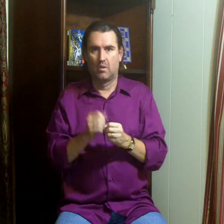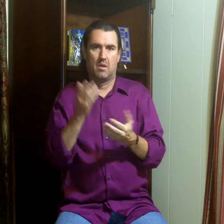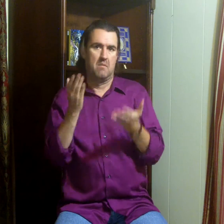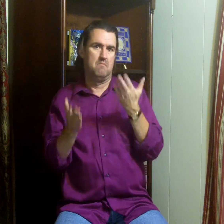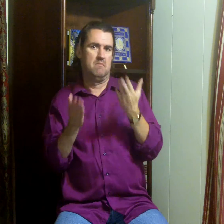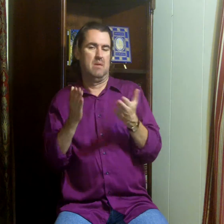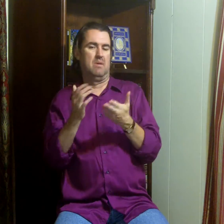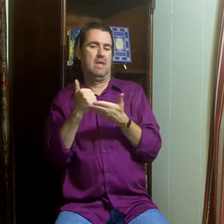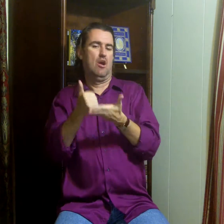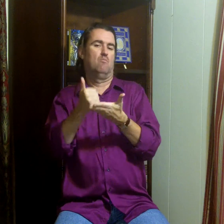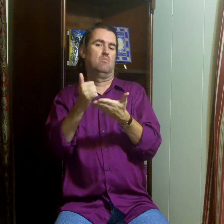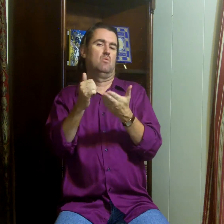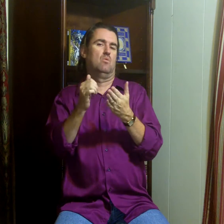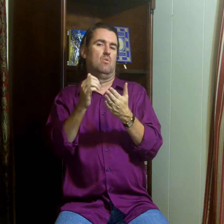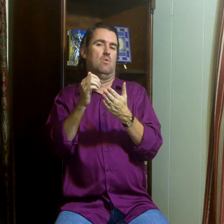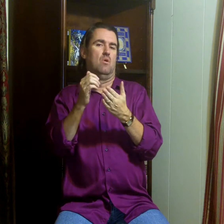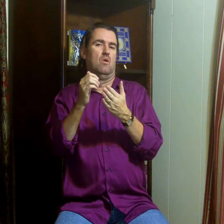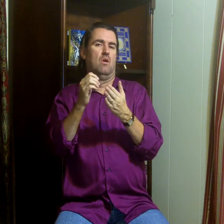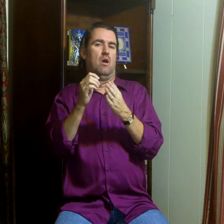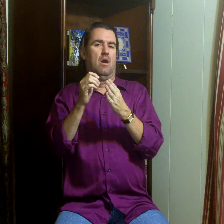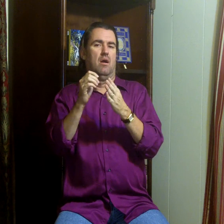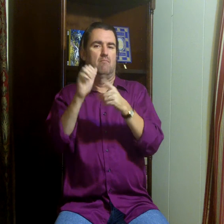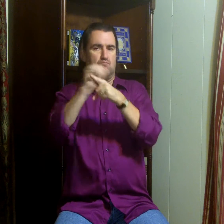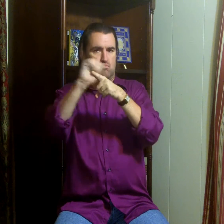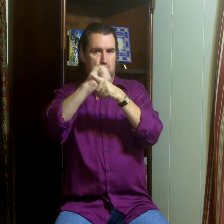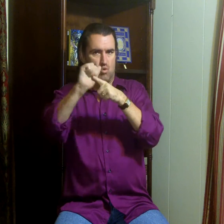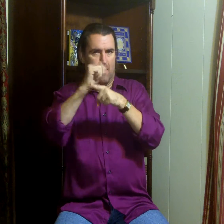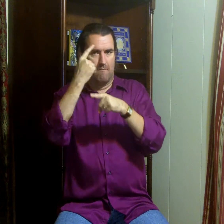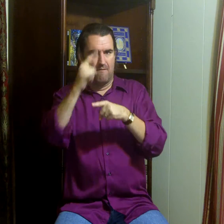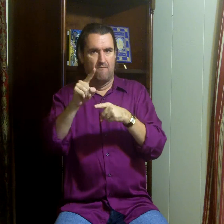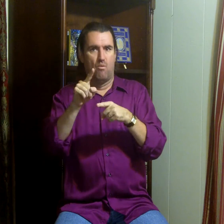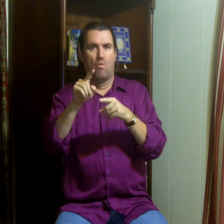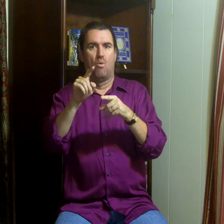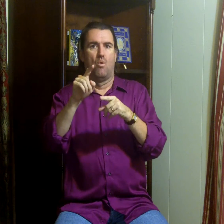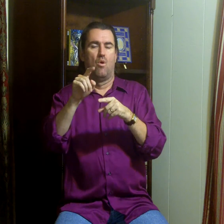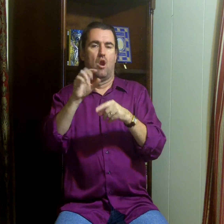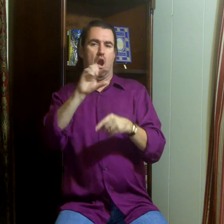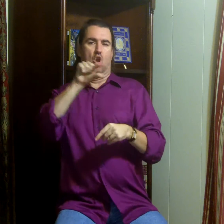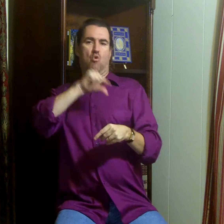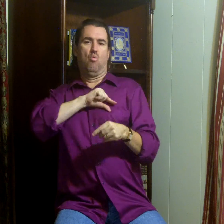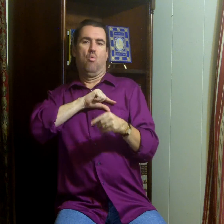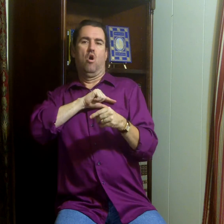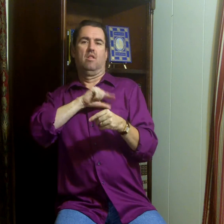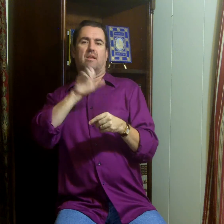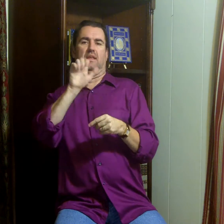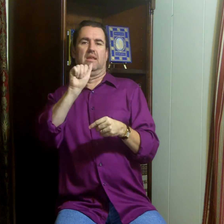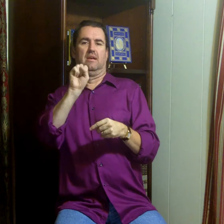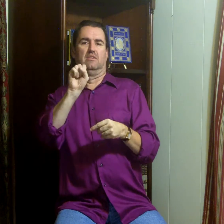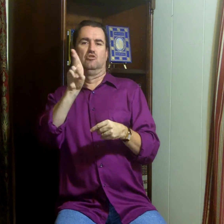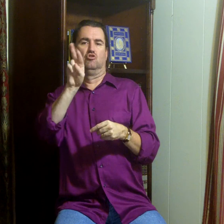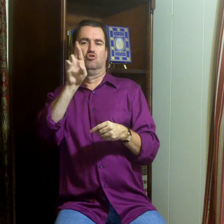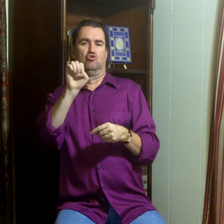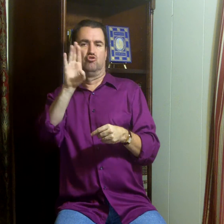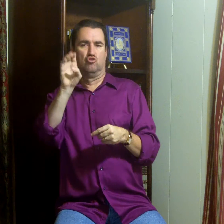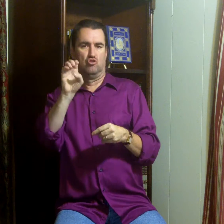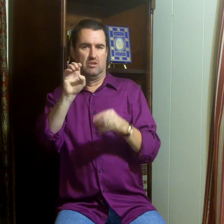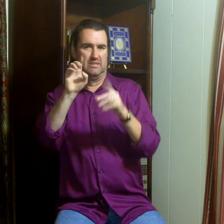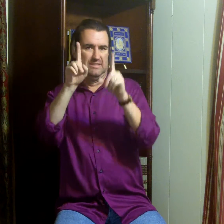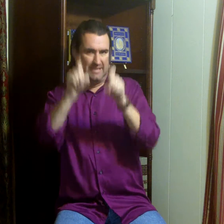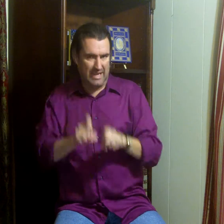that. So use it as a tool to help you get better, along with satisfying qualification requirements if